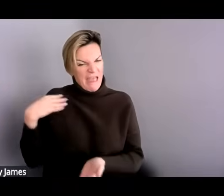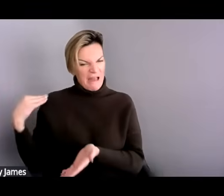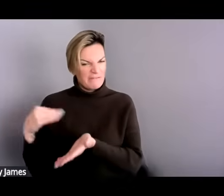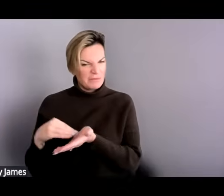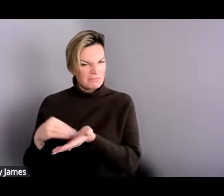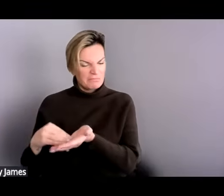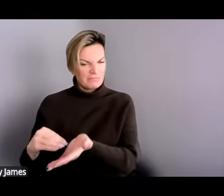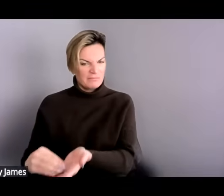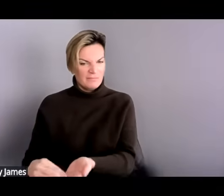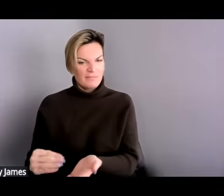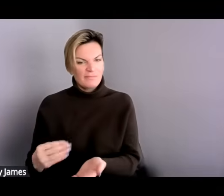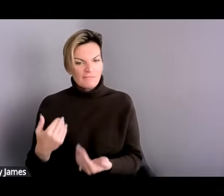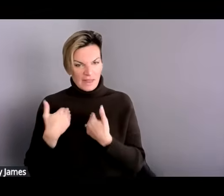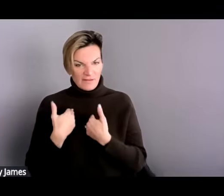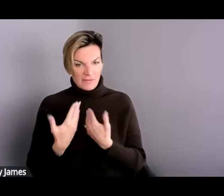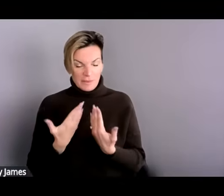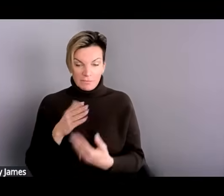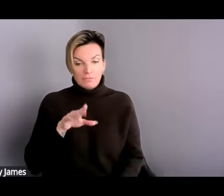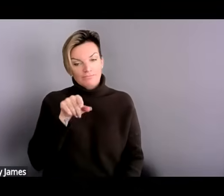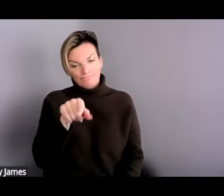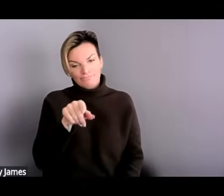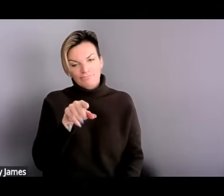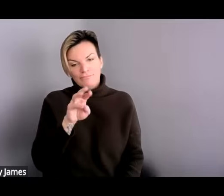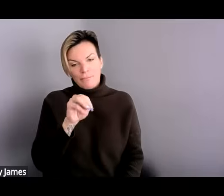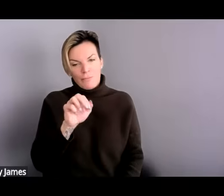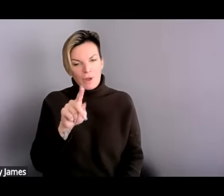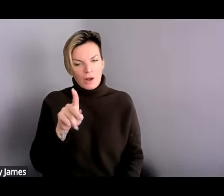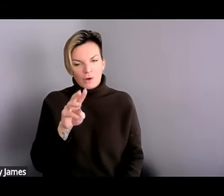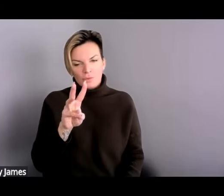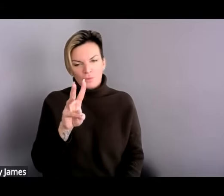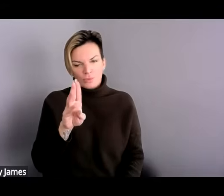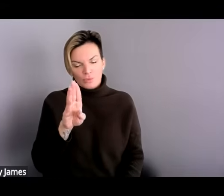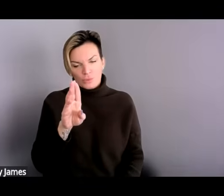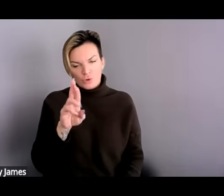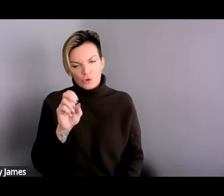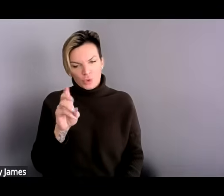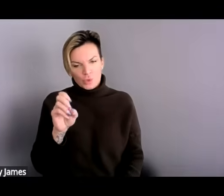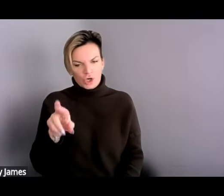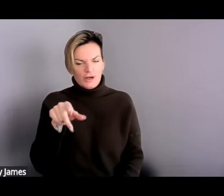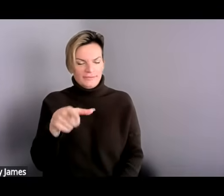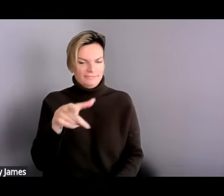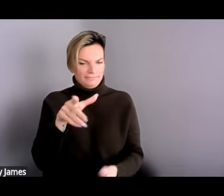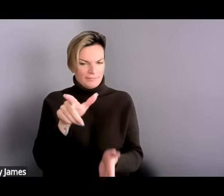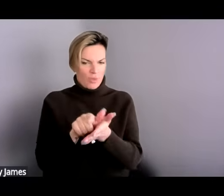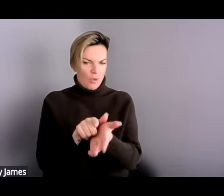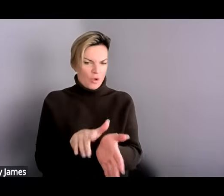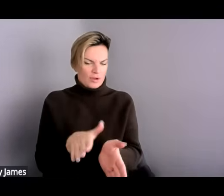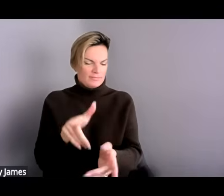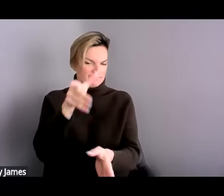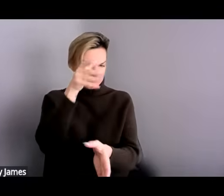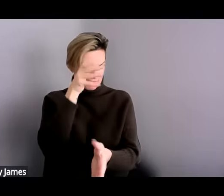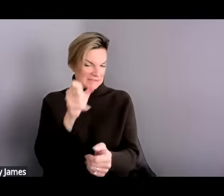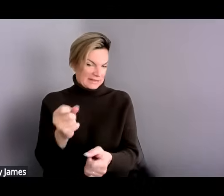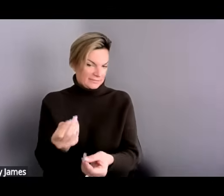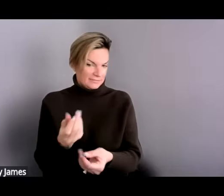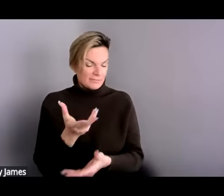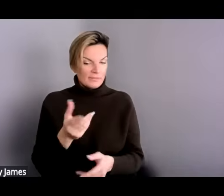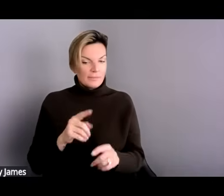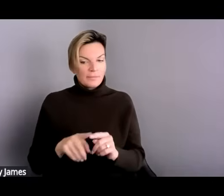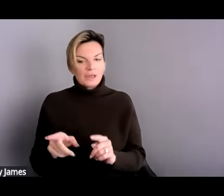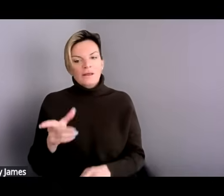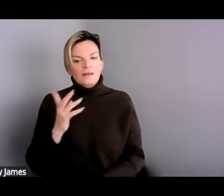or someone who's been here longer. There have been many situations before. And there was no policy up front for people to be able